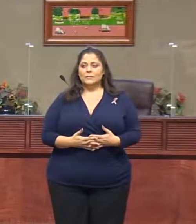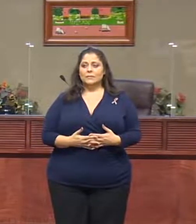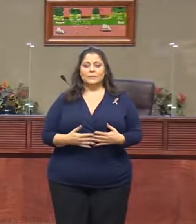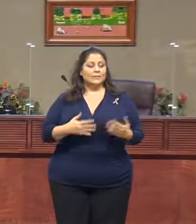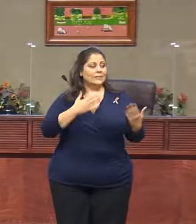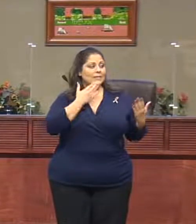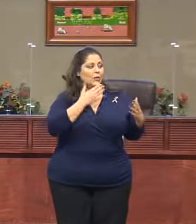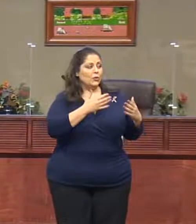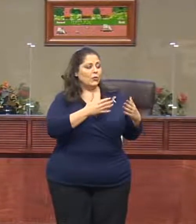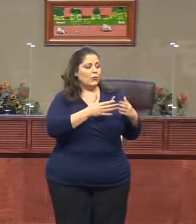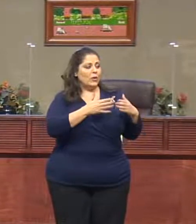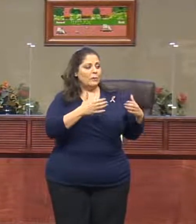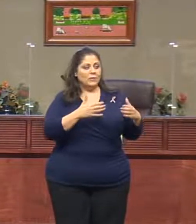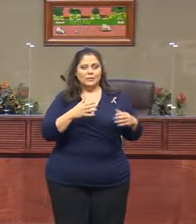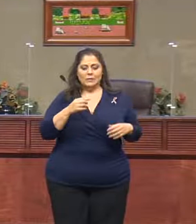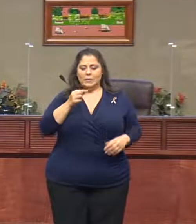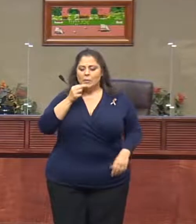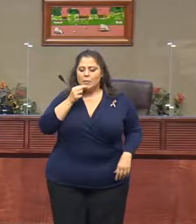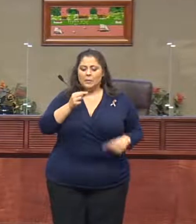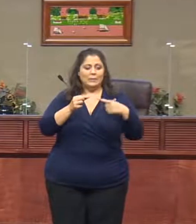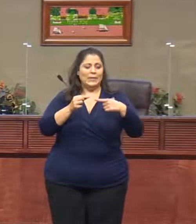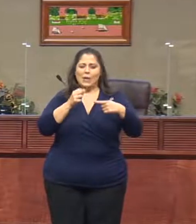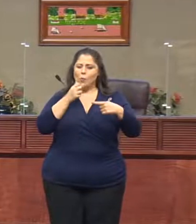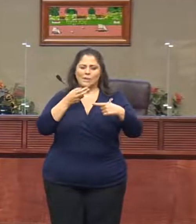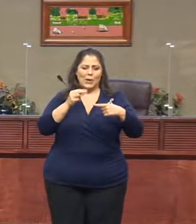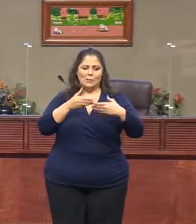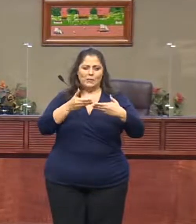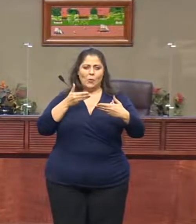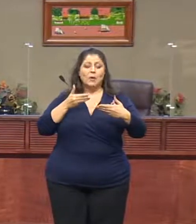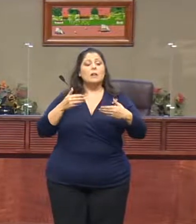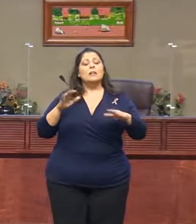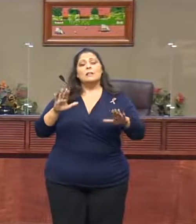Thank you very much. This was not on. Before I go into the